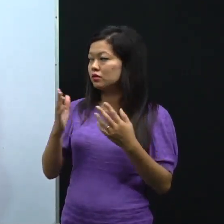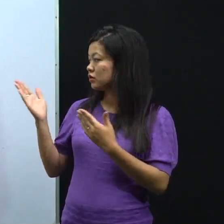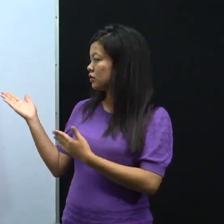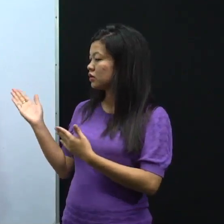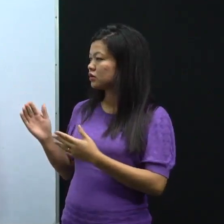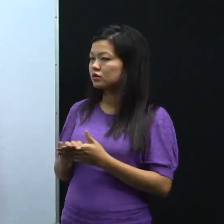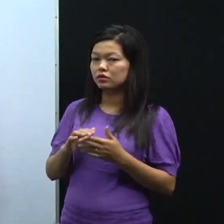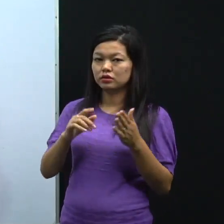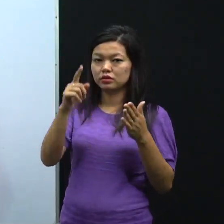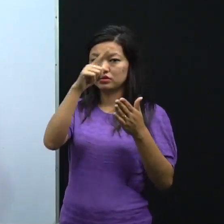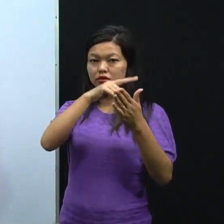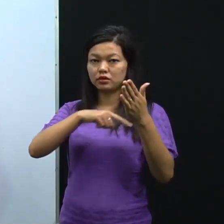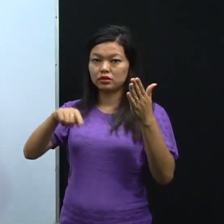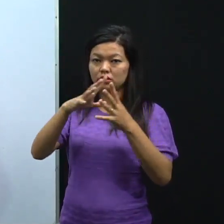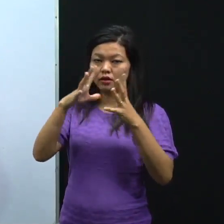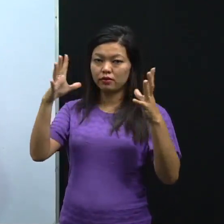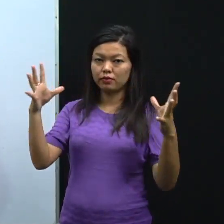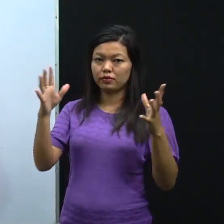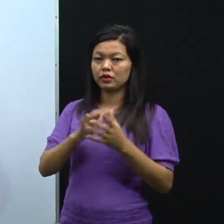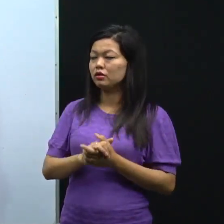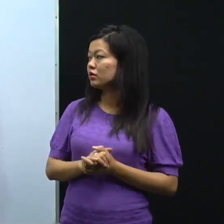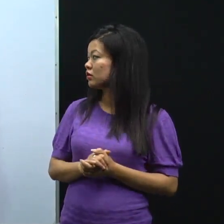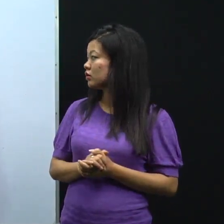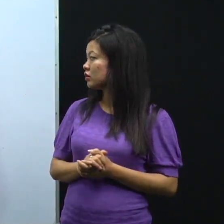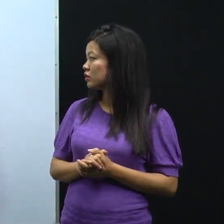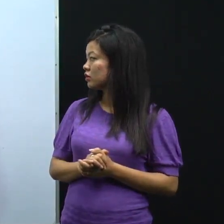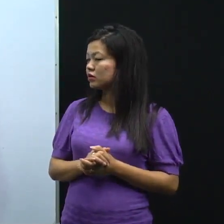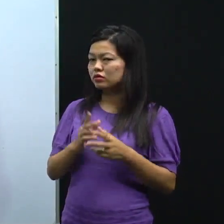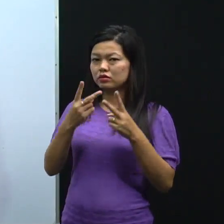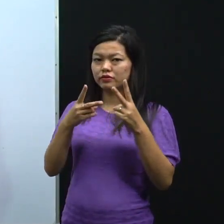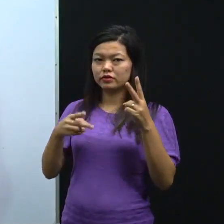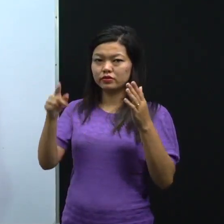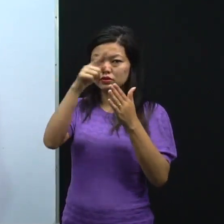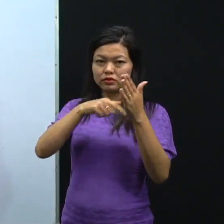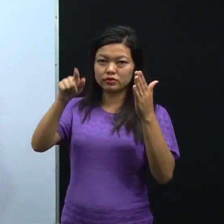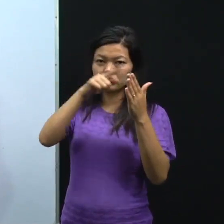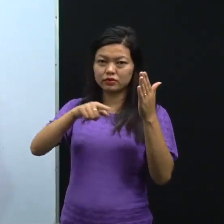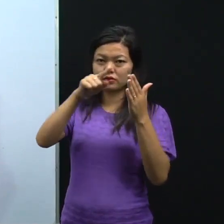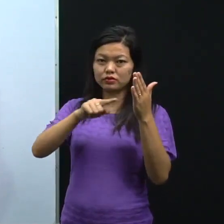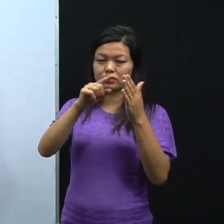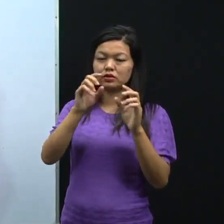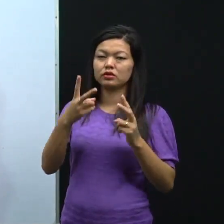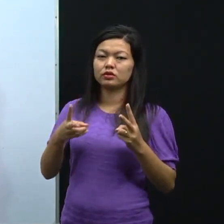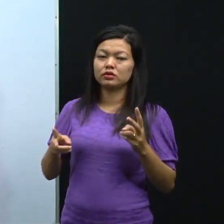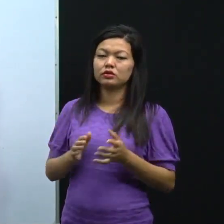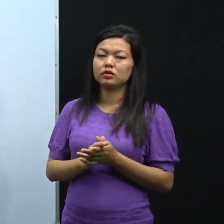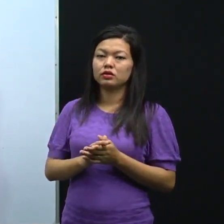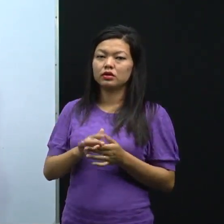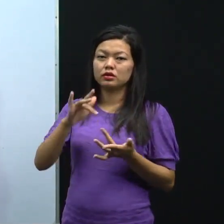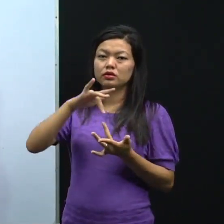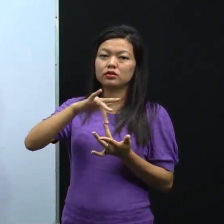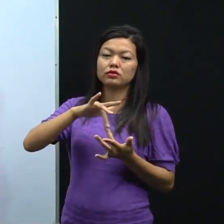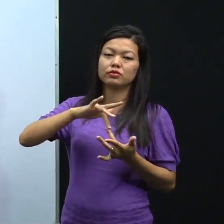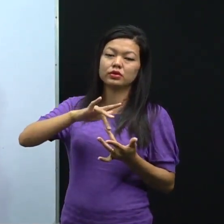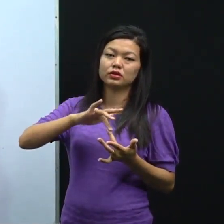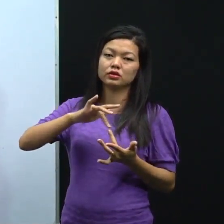we will see an orbit. Okay, a layer. Okay, we'll see an orbit like this. And then in the middle, okay,